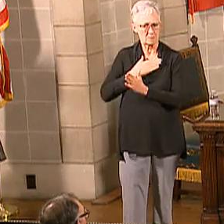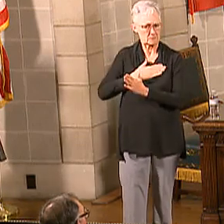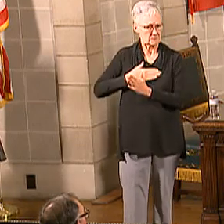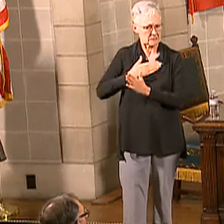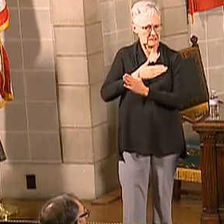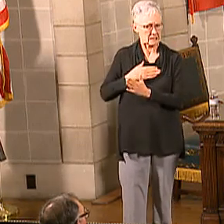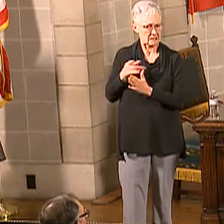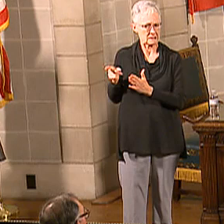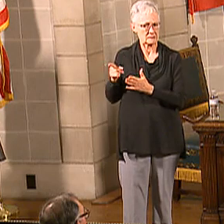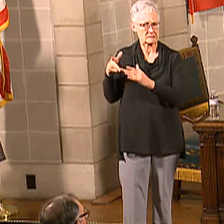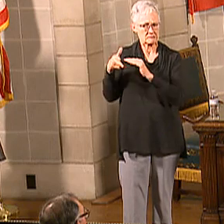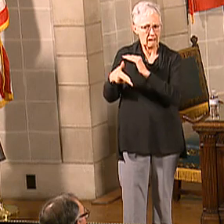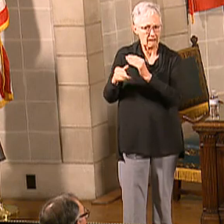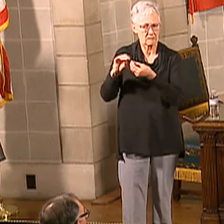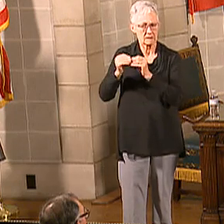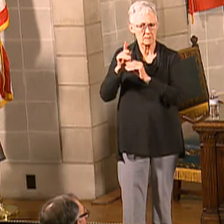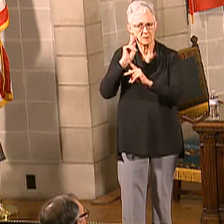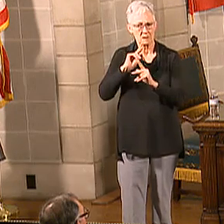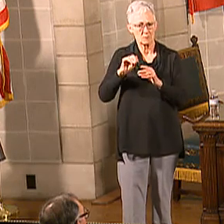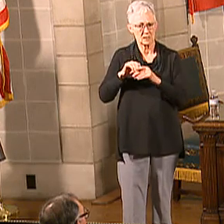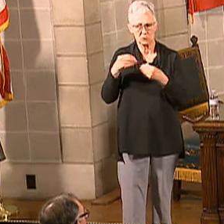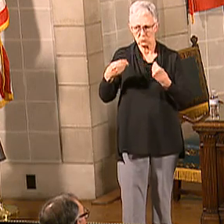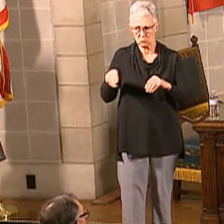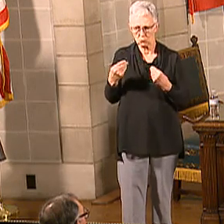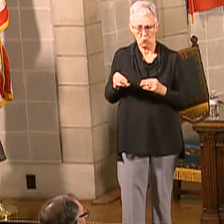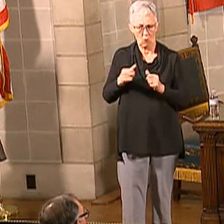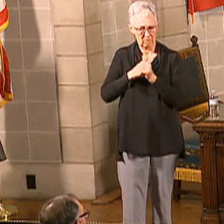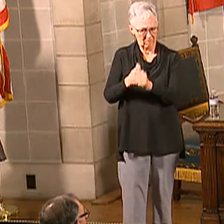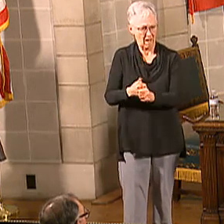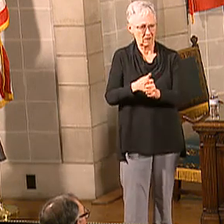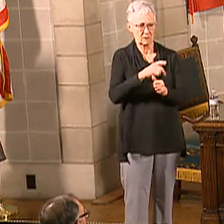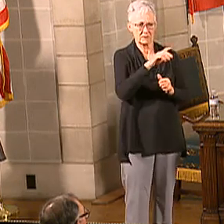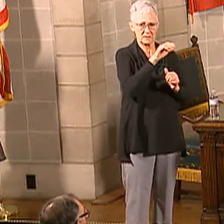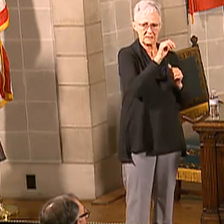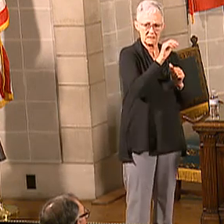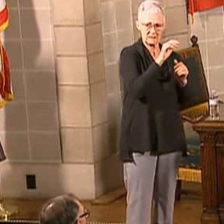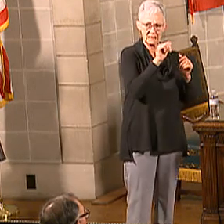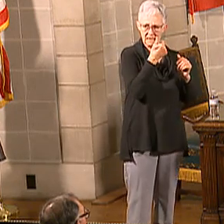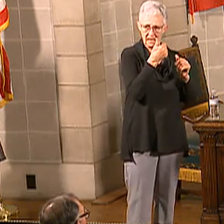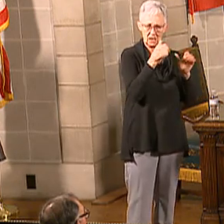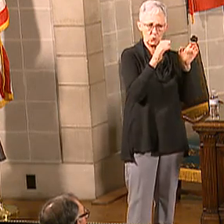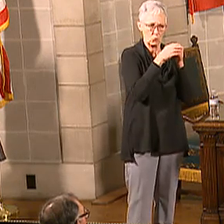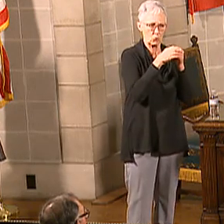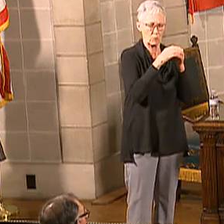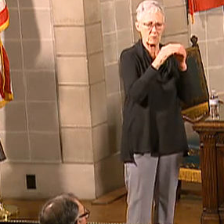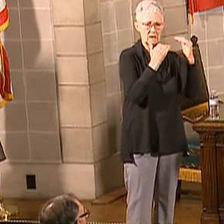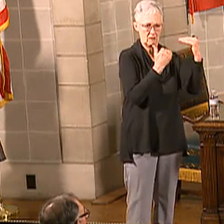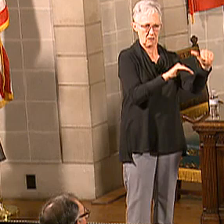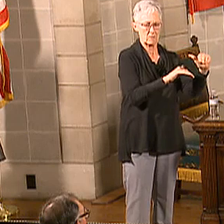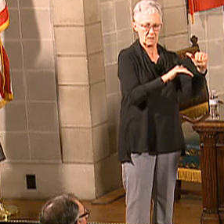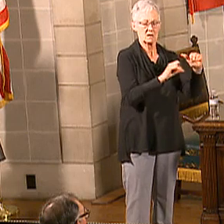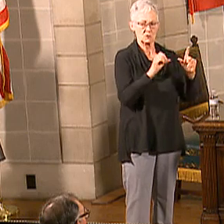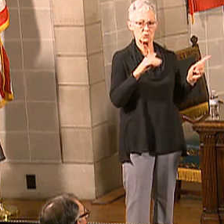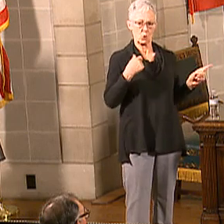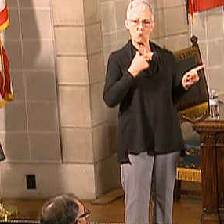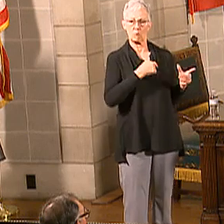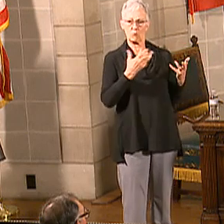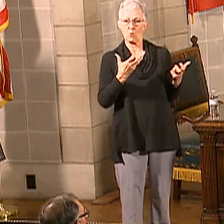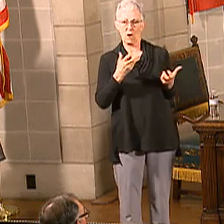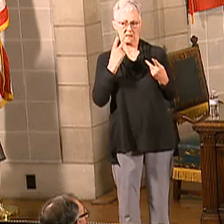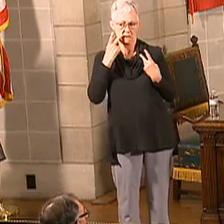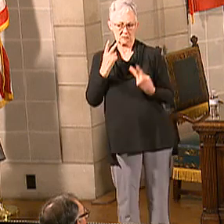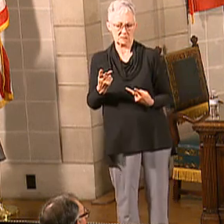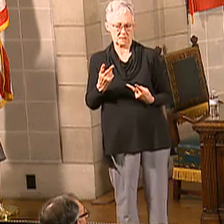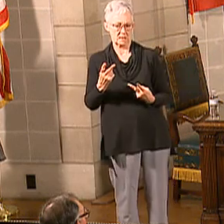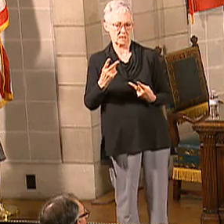picture from Lowe's and what they're doing there. So I think you see businesses doing the right thing, and that's what we want to see is, our public health officials, our